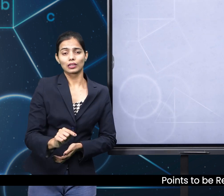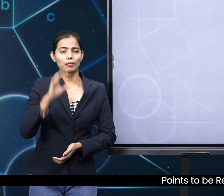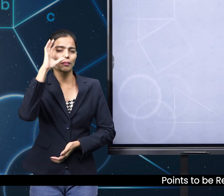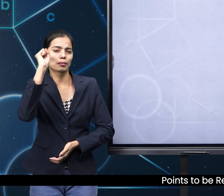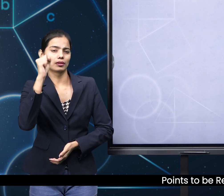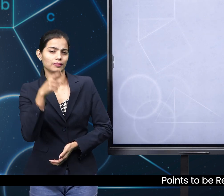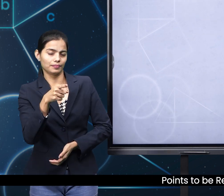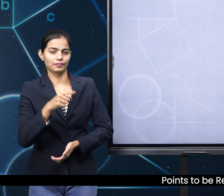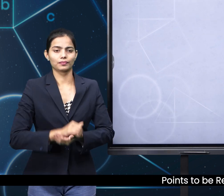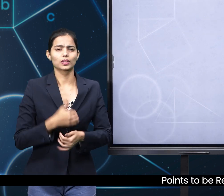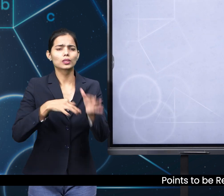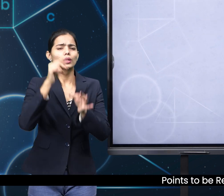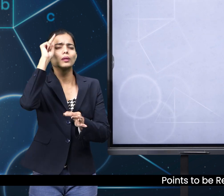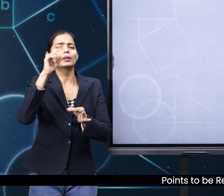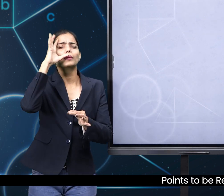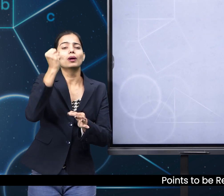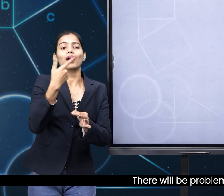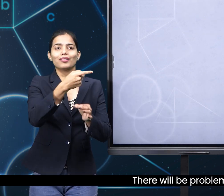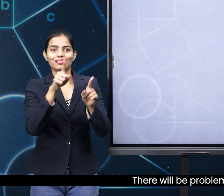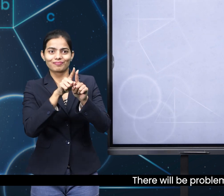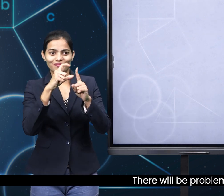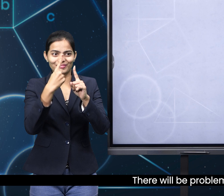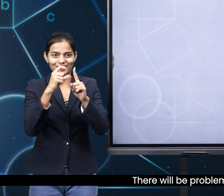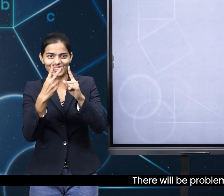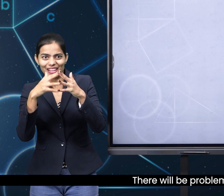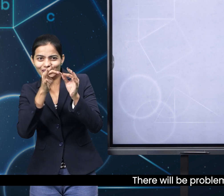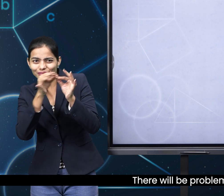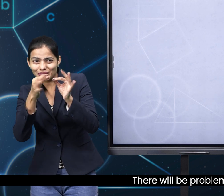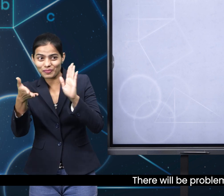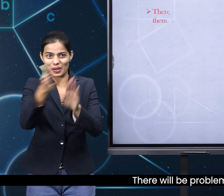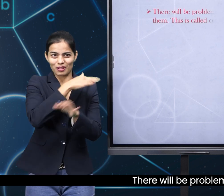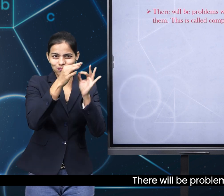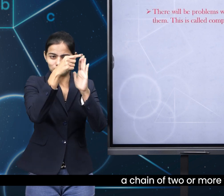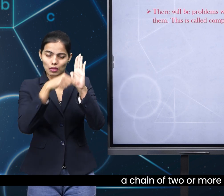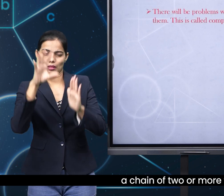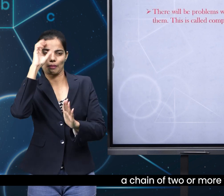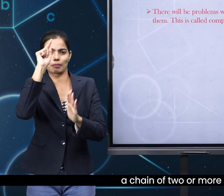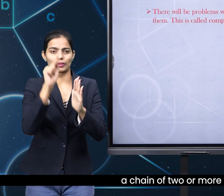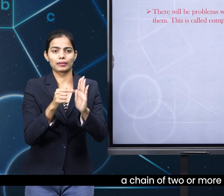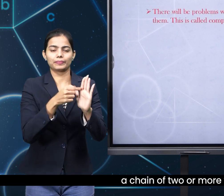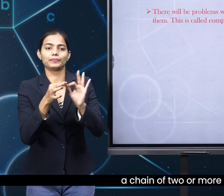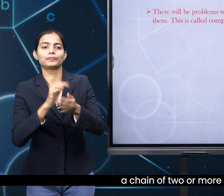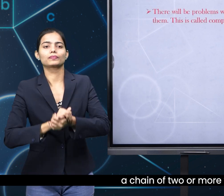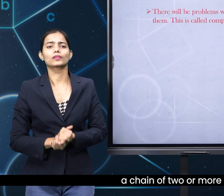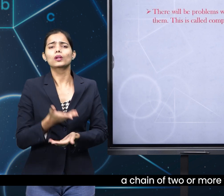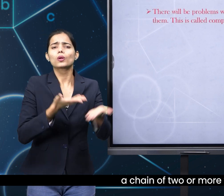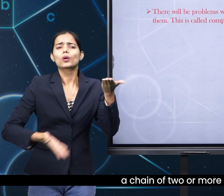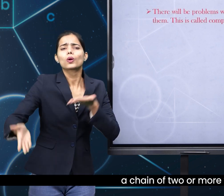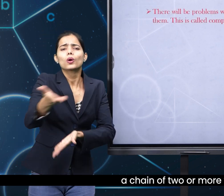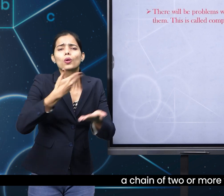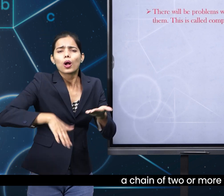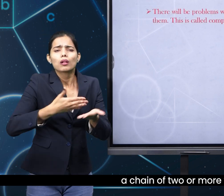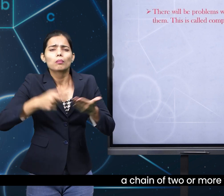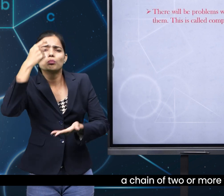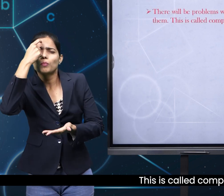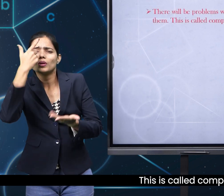Points to be remembered. There will be problems which involve a chain of two or more variation